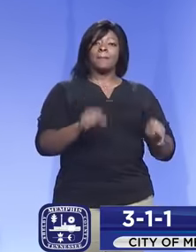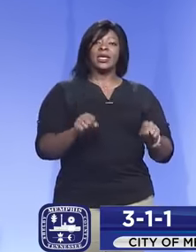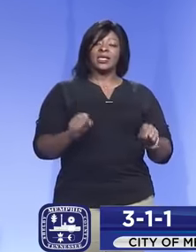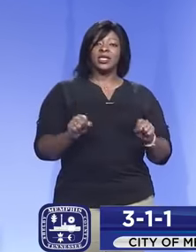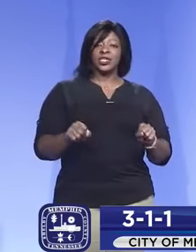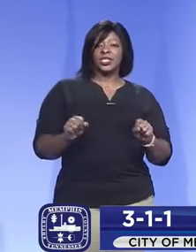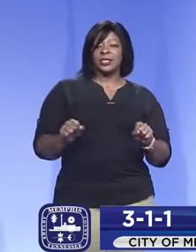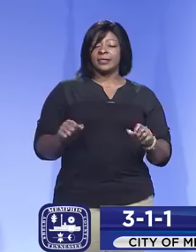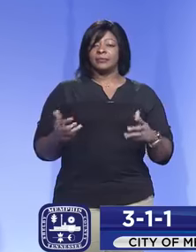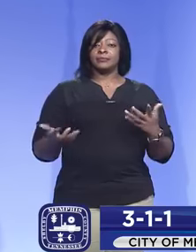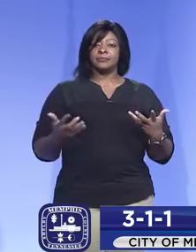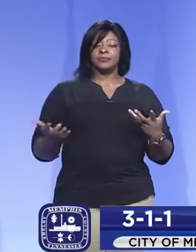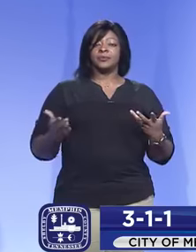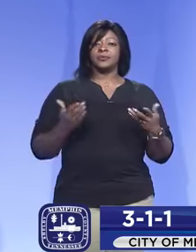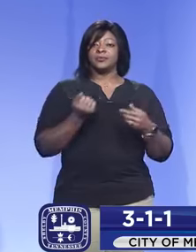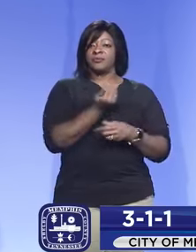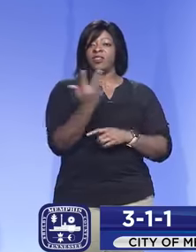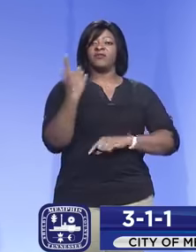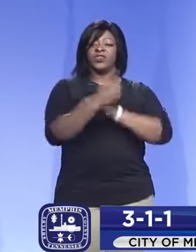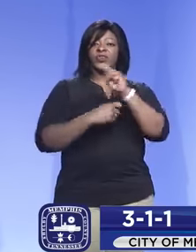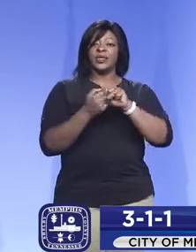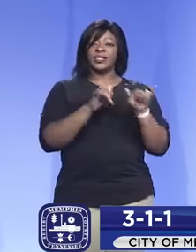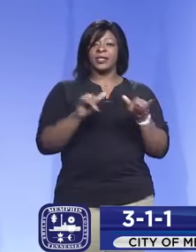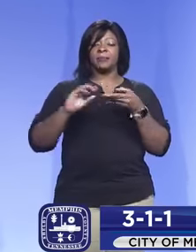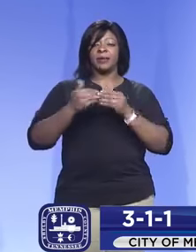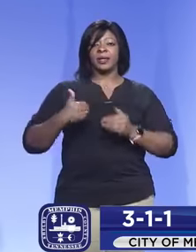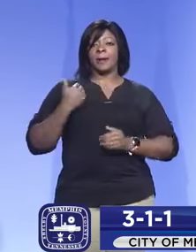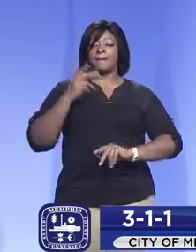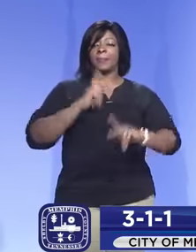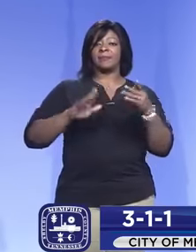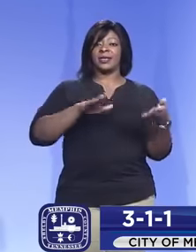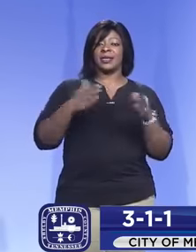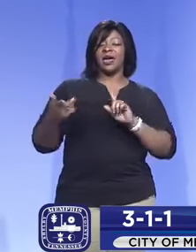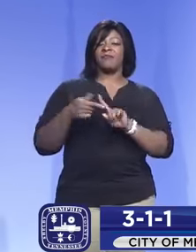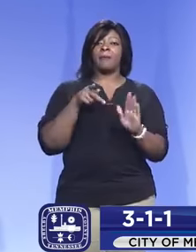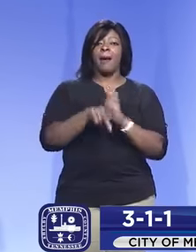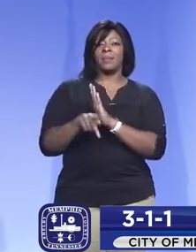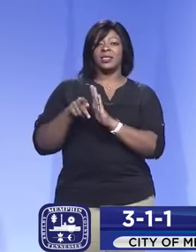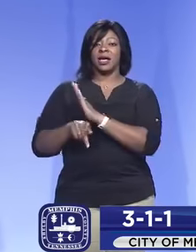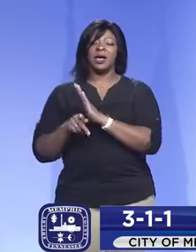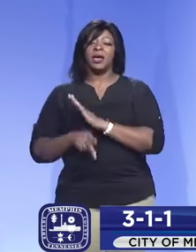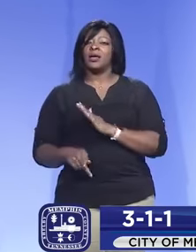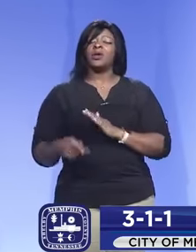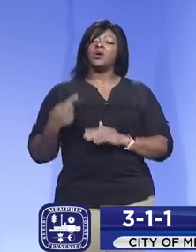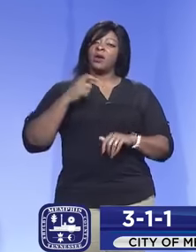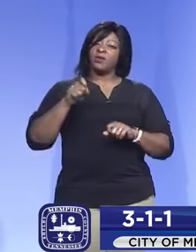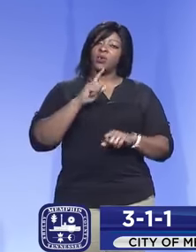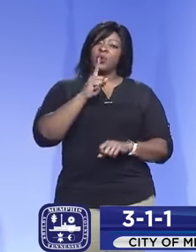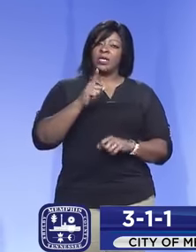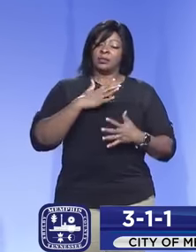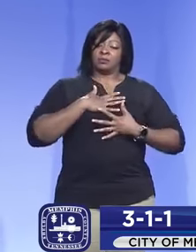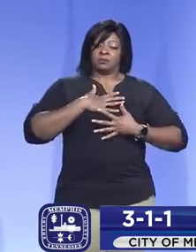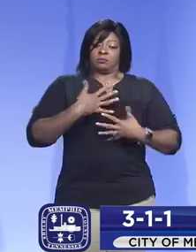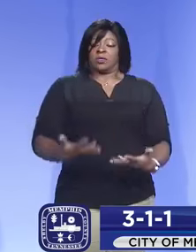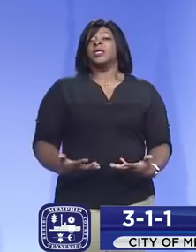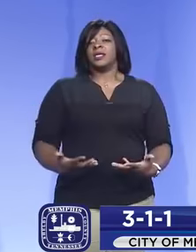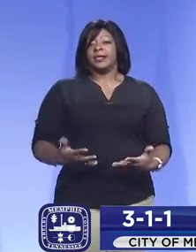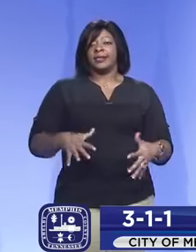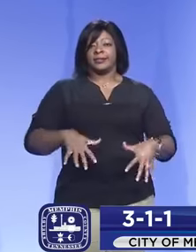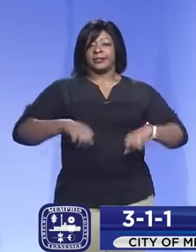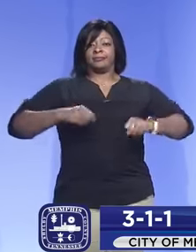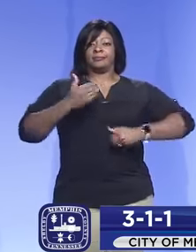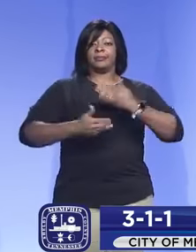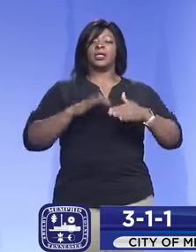potentially over several years, the same number of young people dying of homicide, we have to be willing to step up and do things